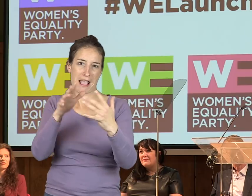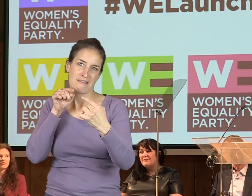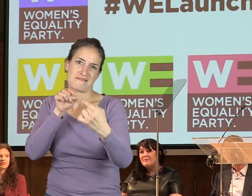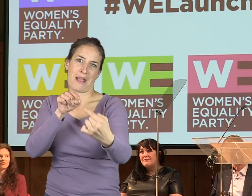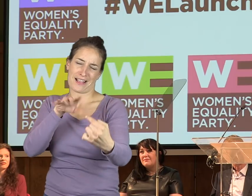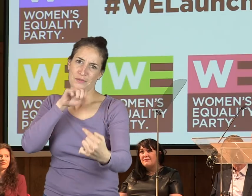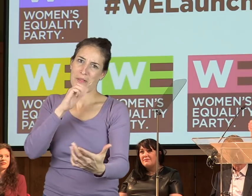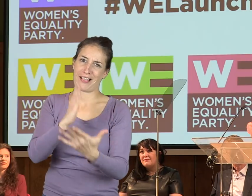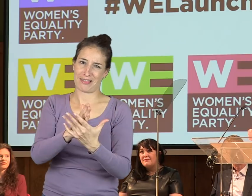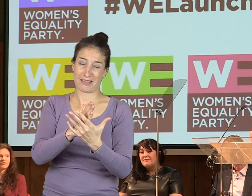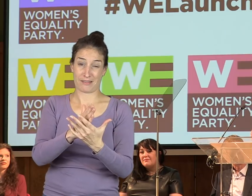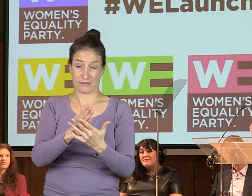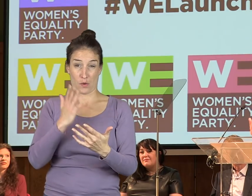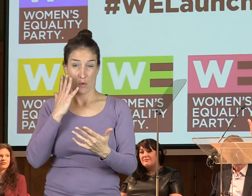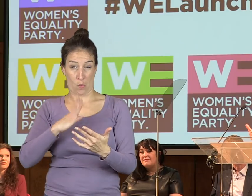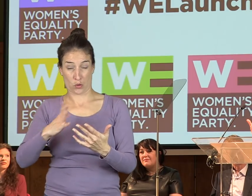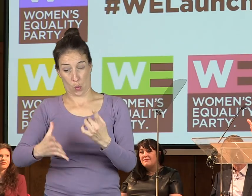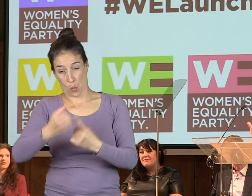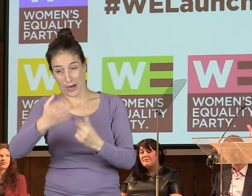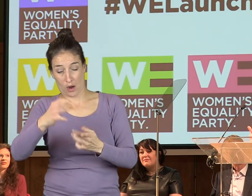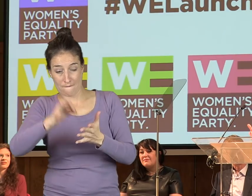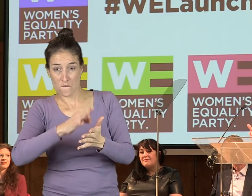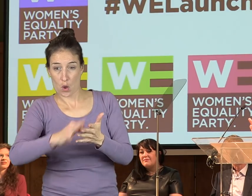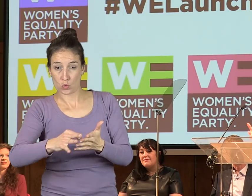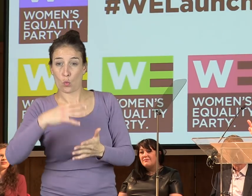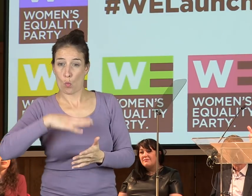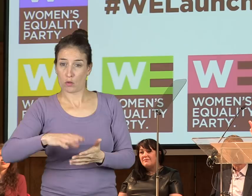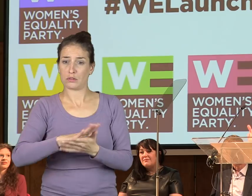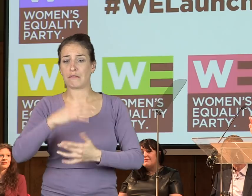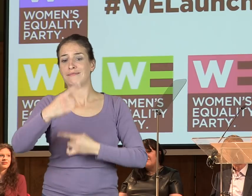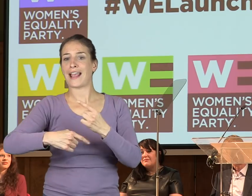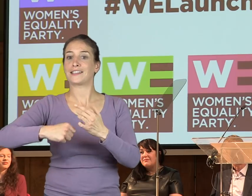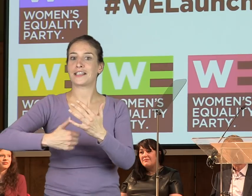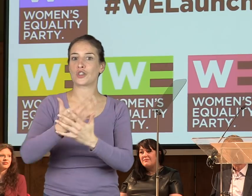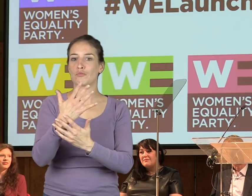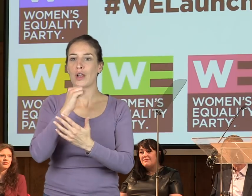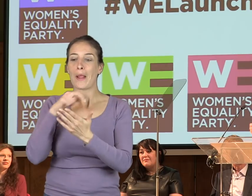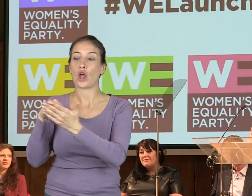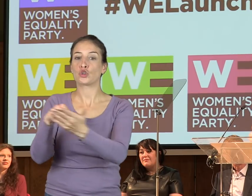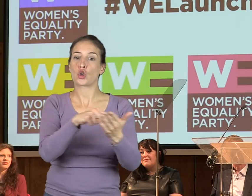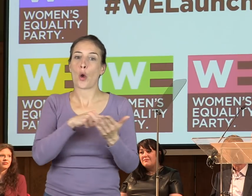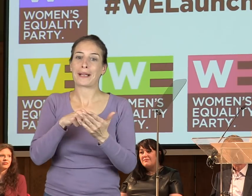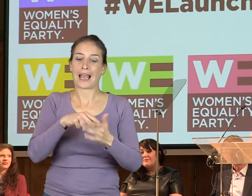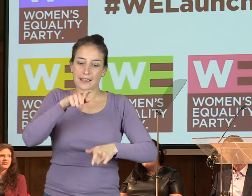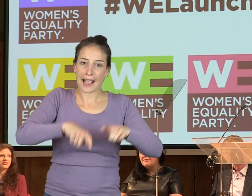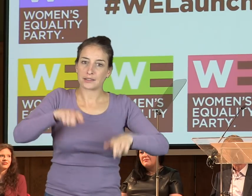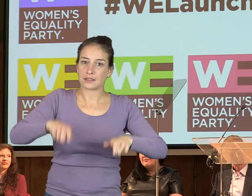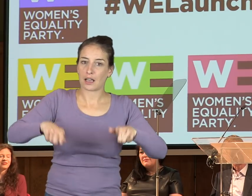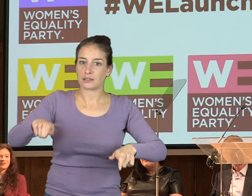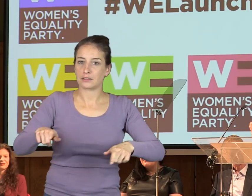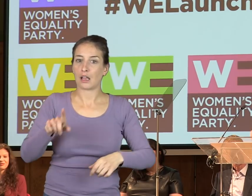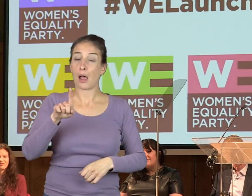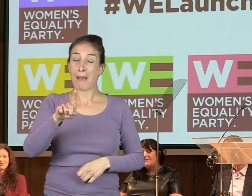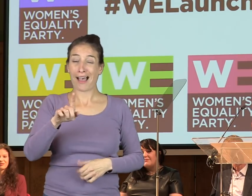spring. But our approach means that we don't have to wait until the next election for change. So tired of waiting for